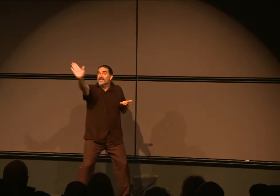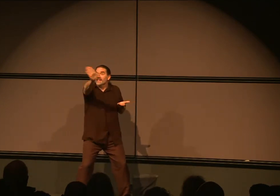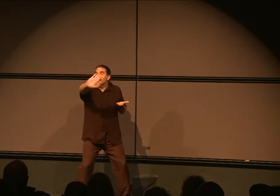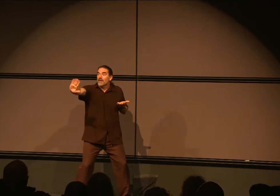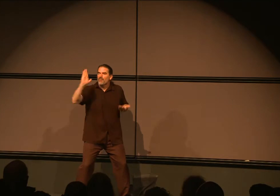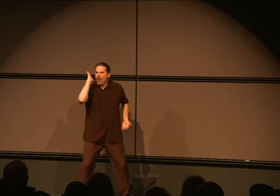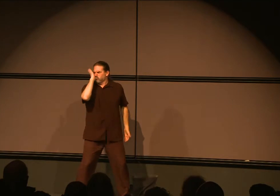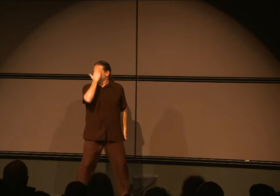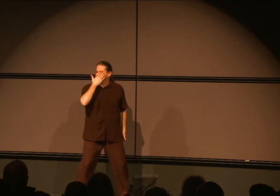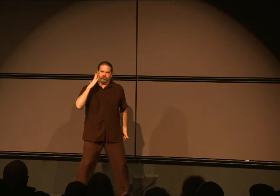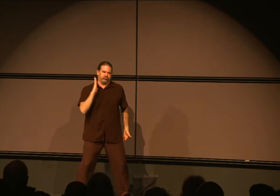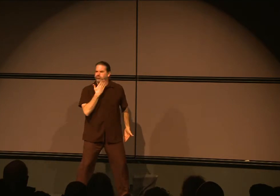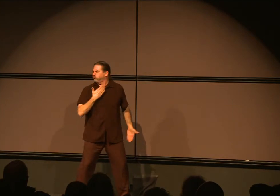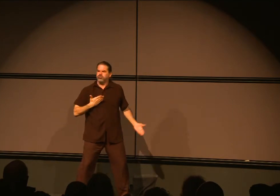face.